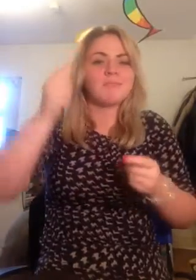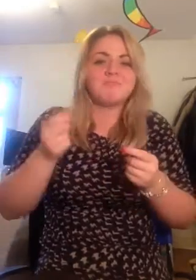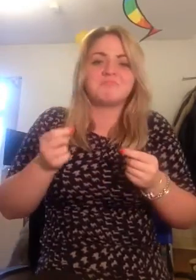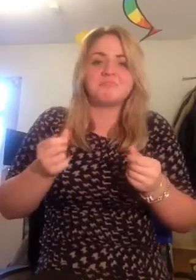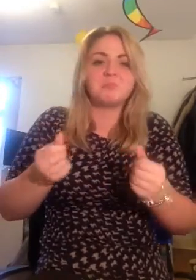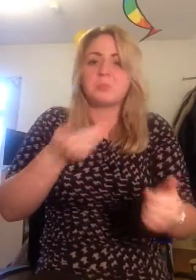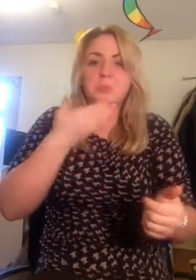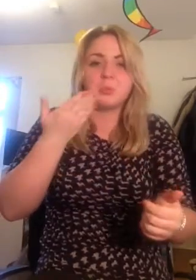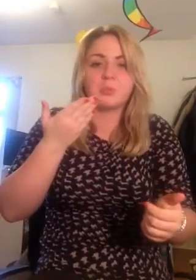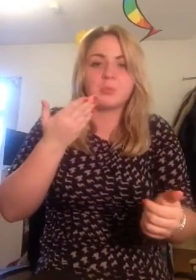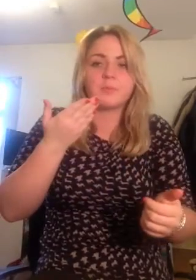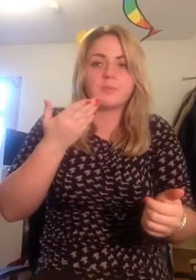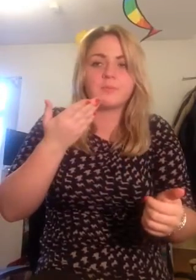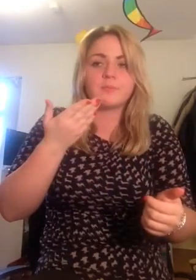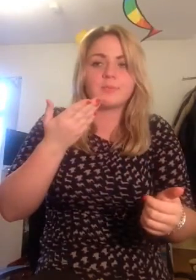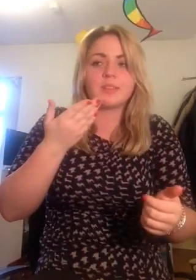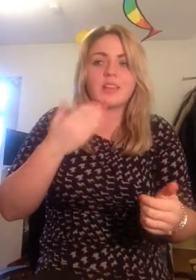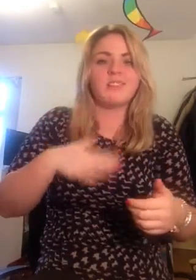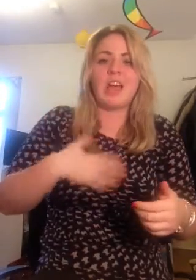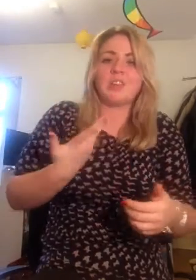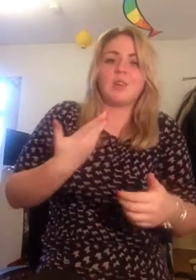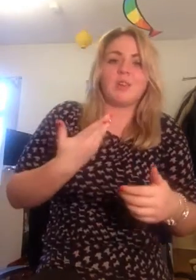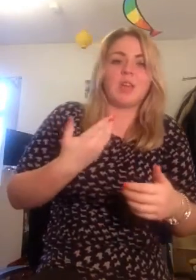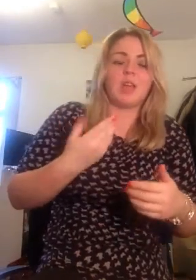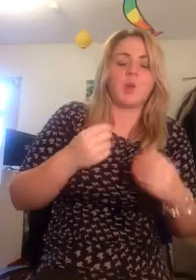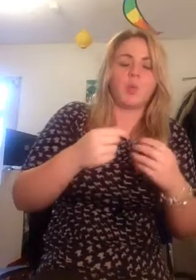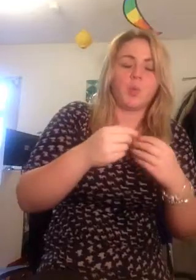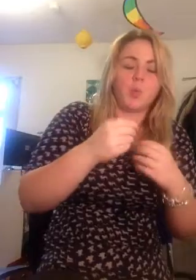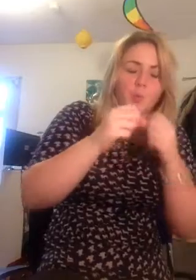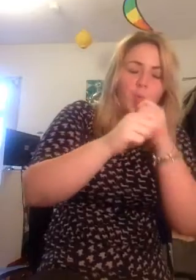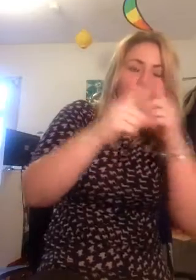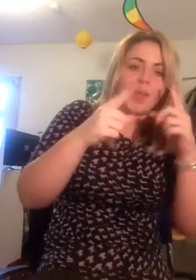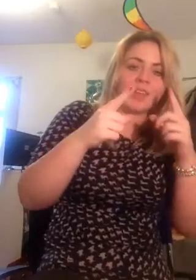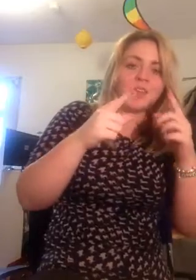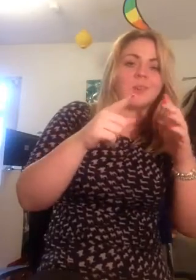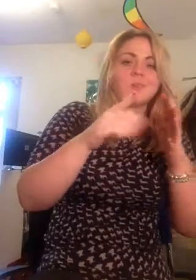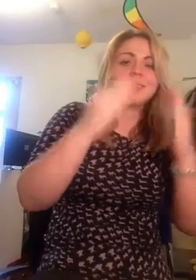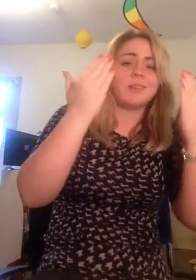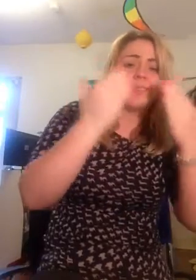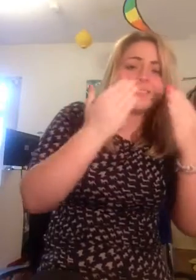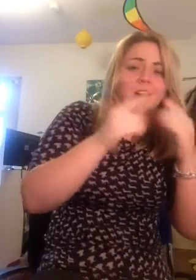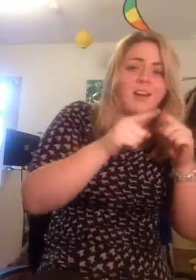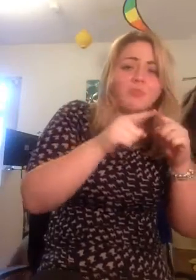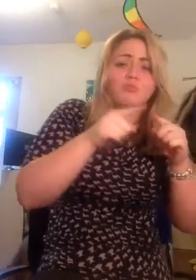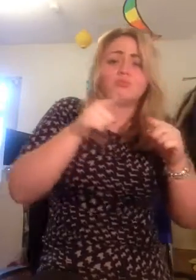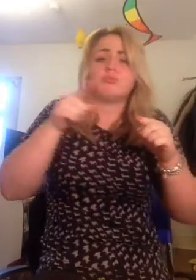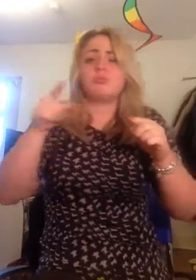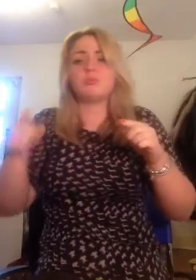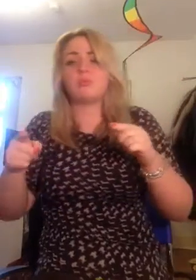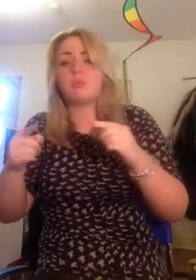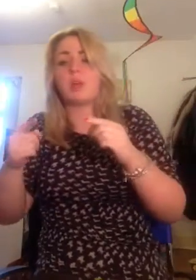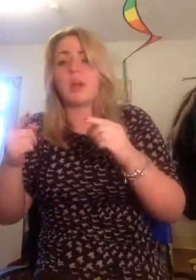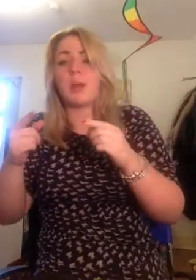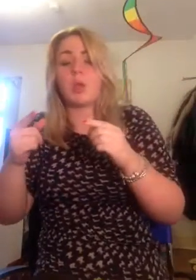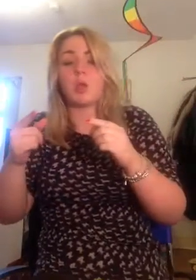morning and it's dark when you literally get home from work as well. Yeah. Is it seasonal, SAD, isn't it? I can't yes, remember what it stands